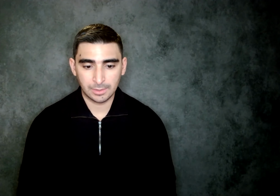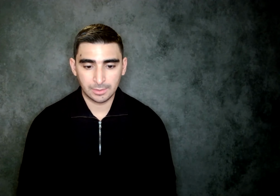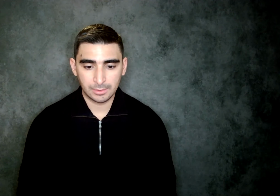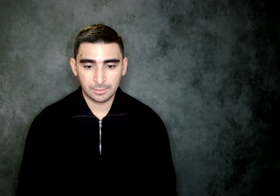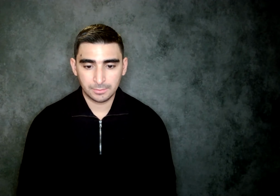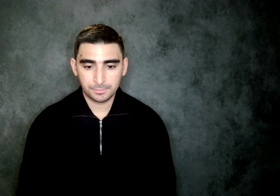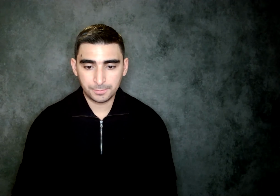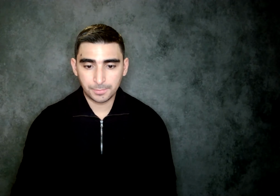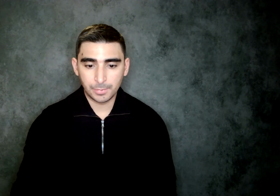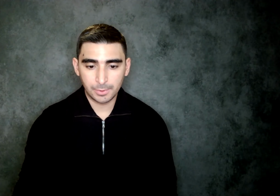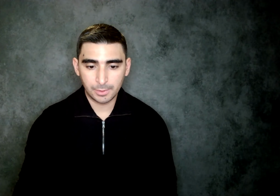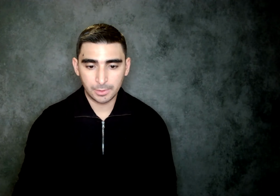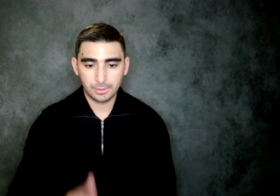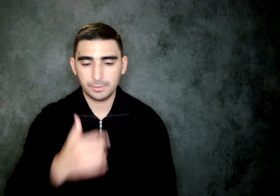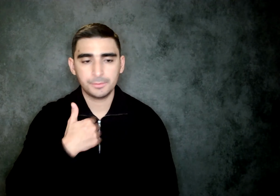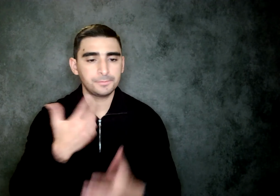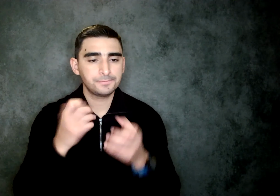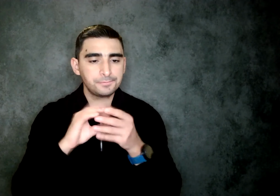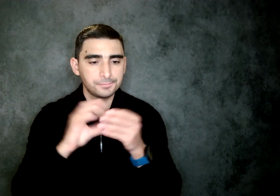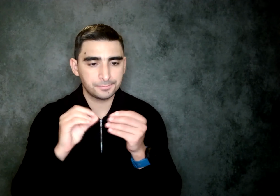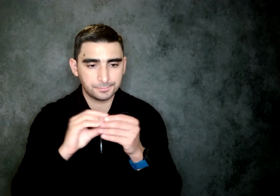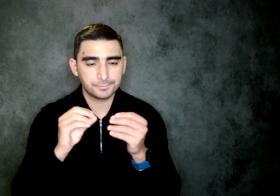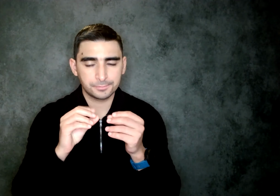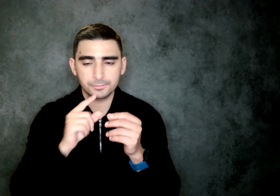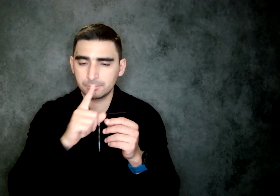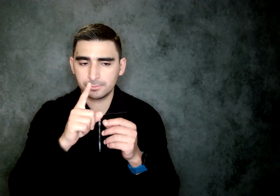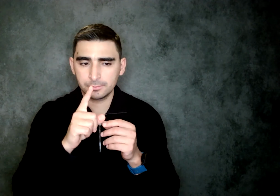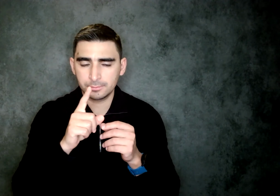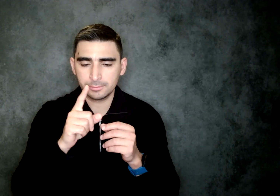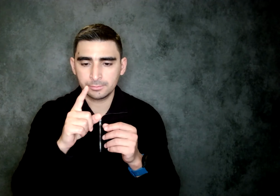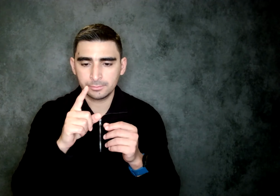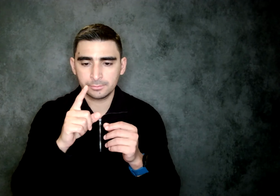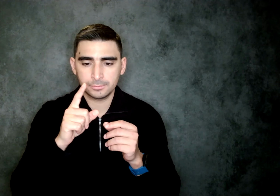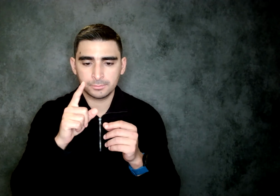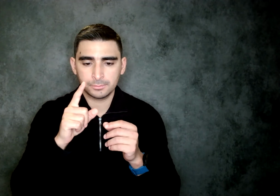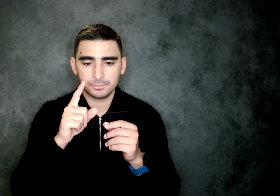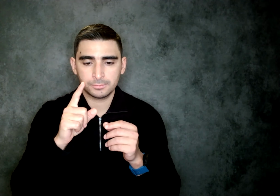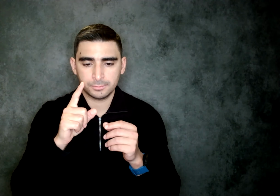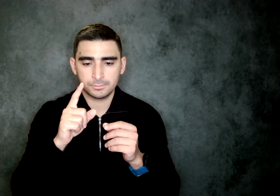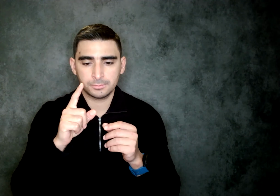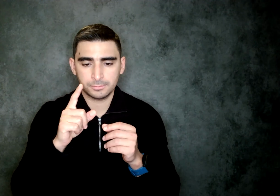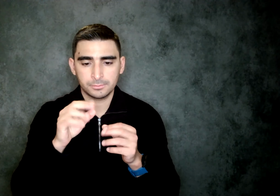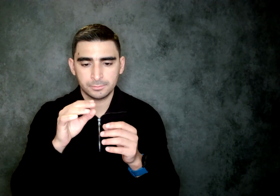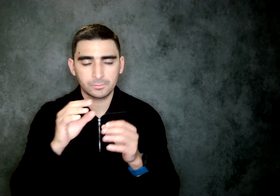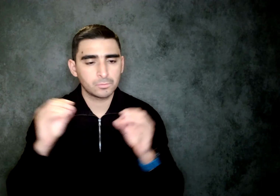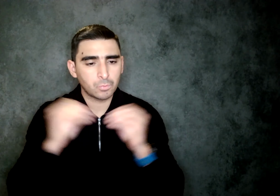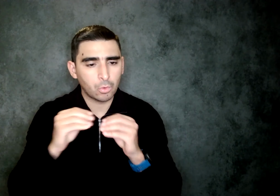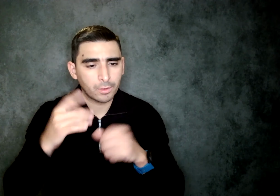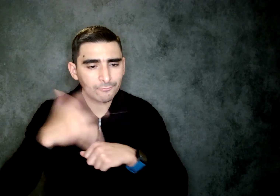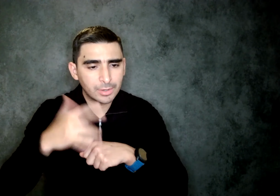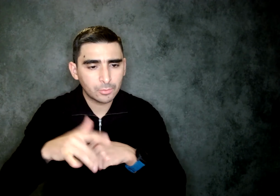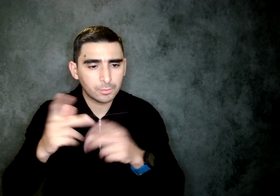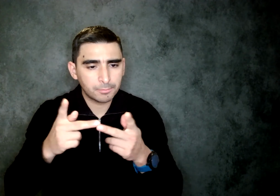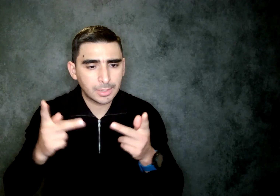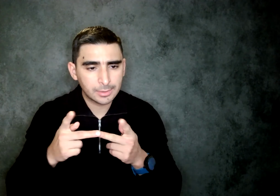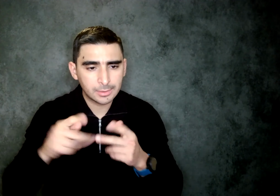Yes, thank you. I just wanted to mention something that goes hand in hand with kind of the increase of physical locations in our community is we